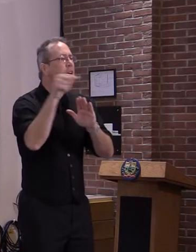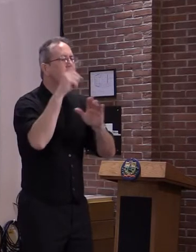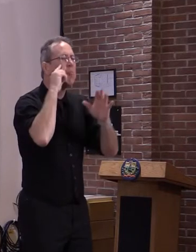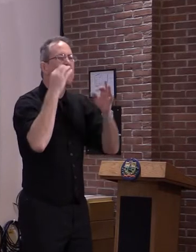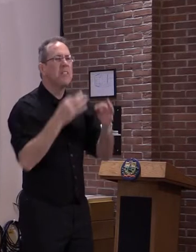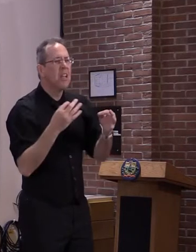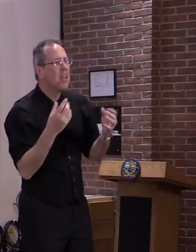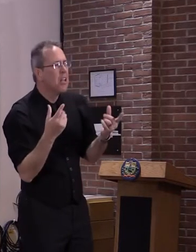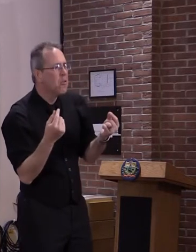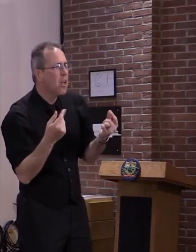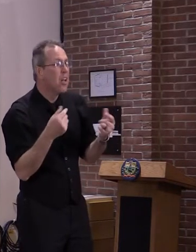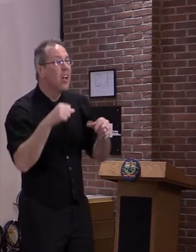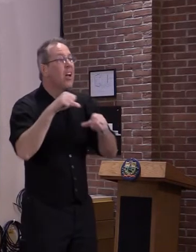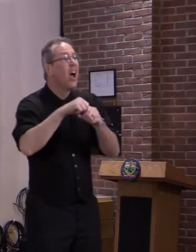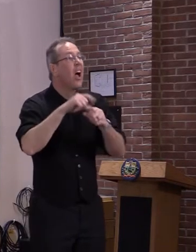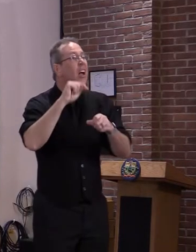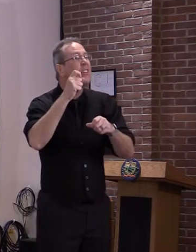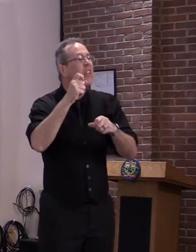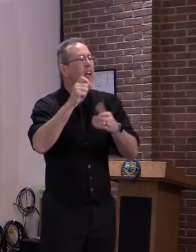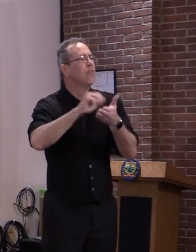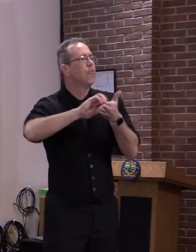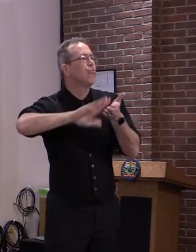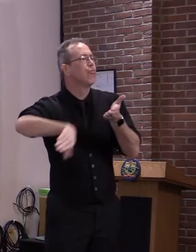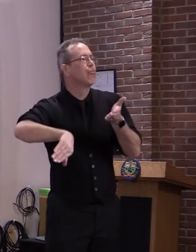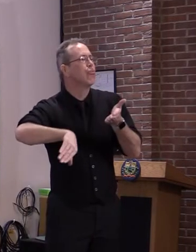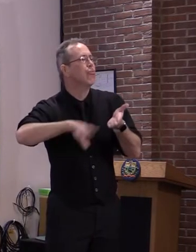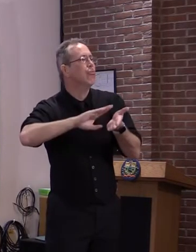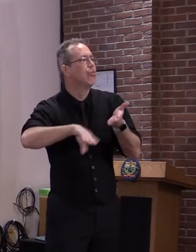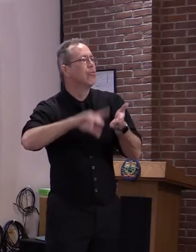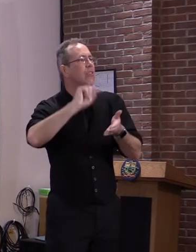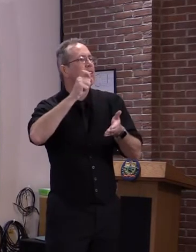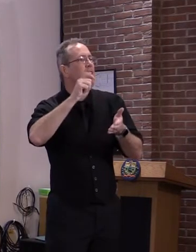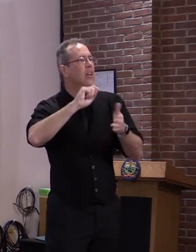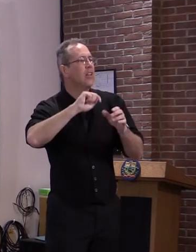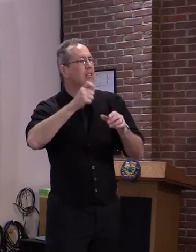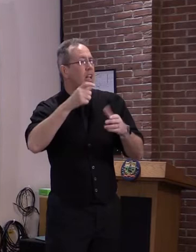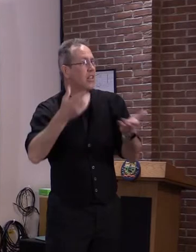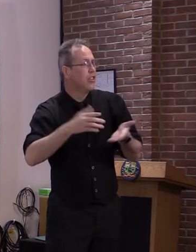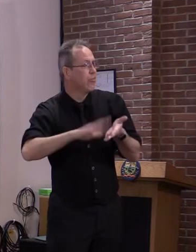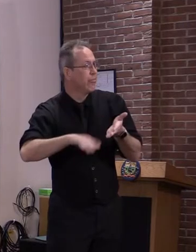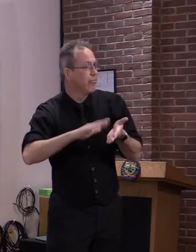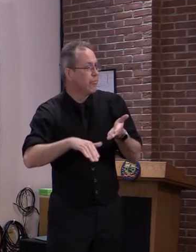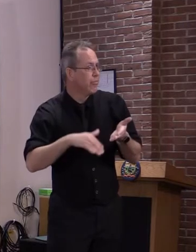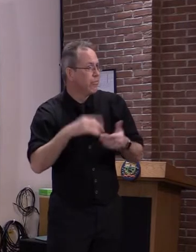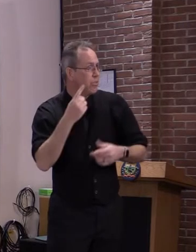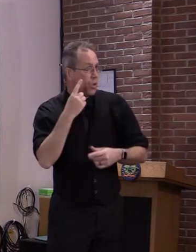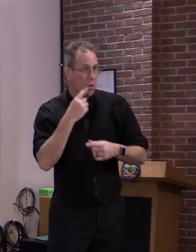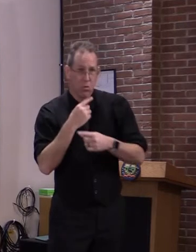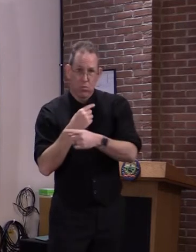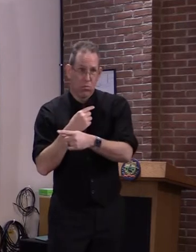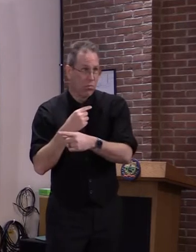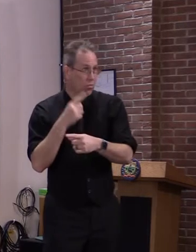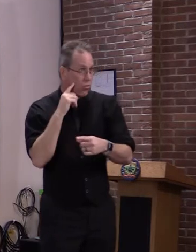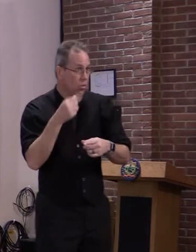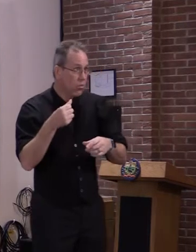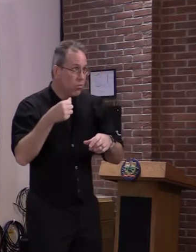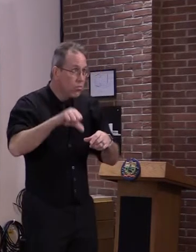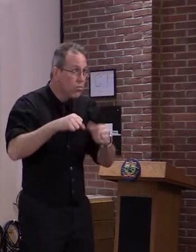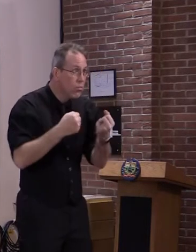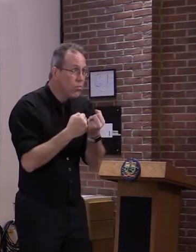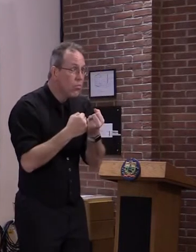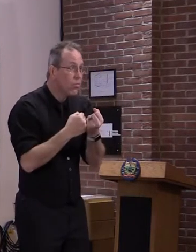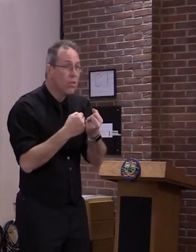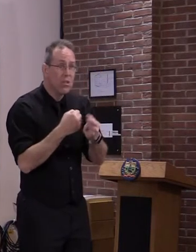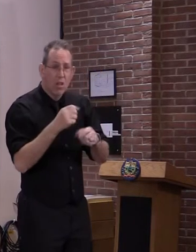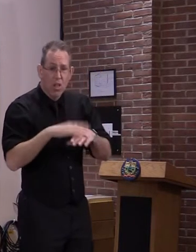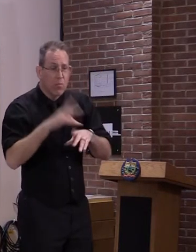it temporarily. I don't know if Commissioner Volio is on the line or if you want to comment. I mean, is that something that you look into? You know, we need